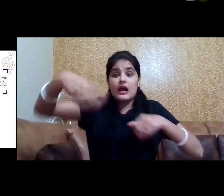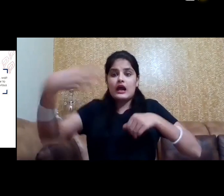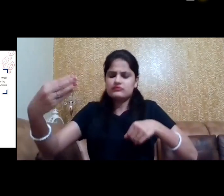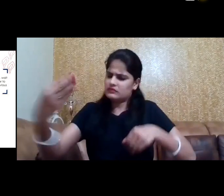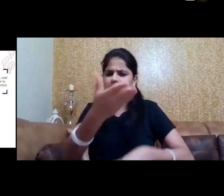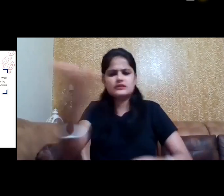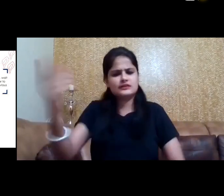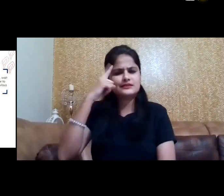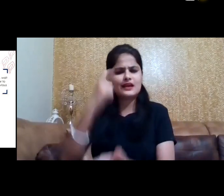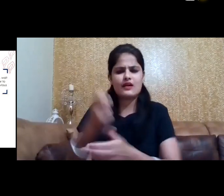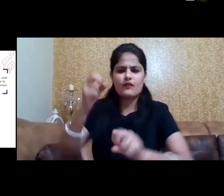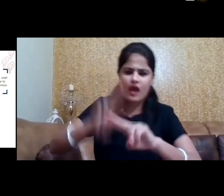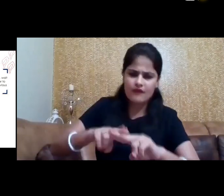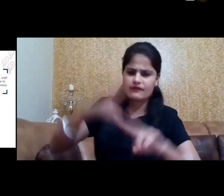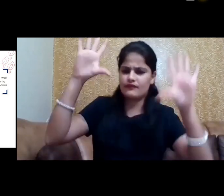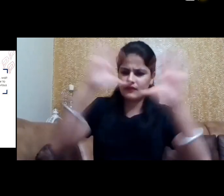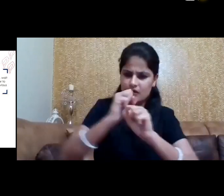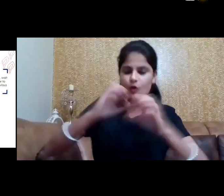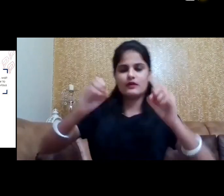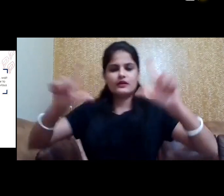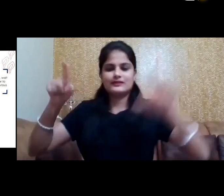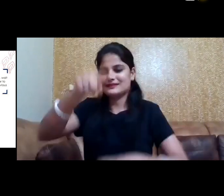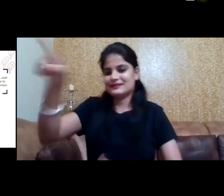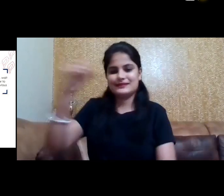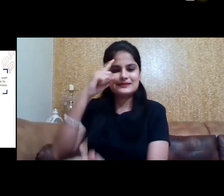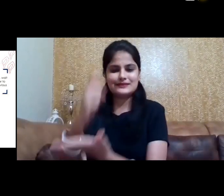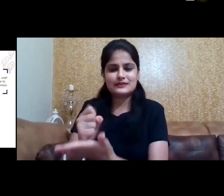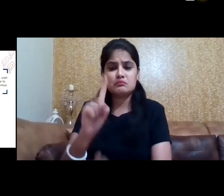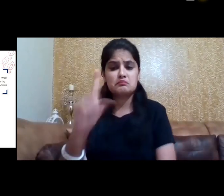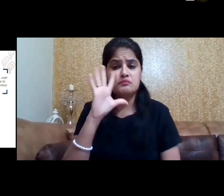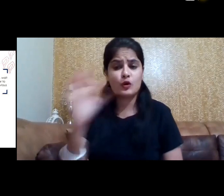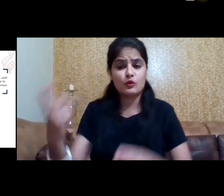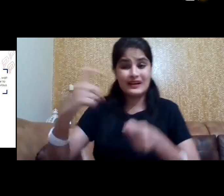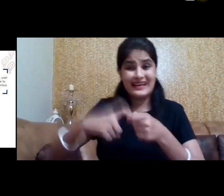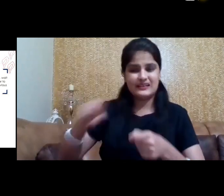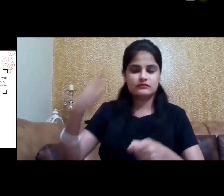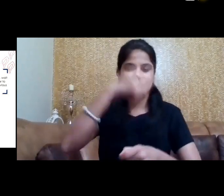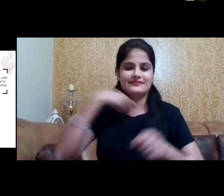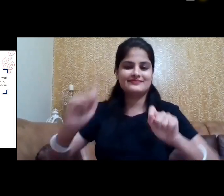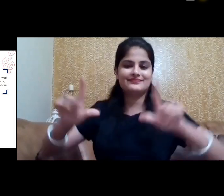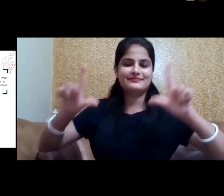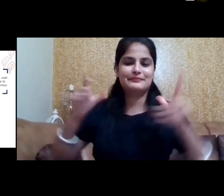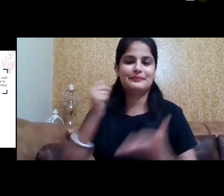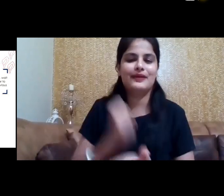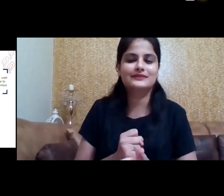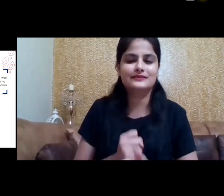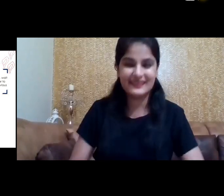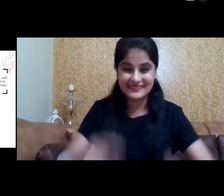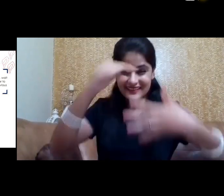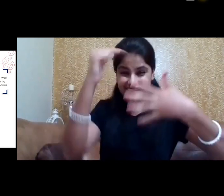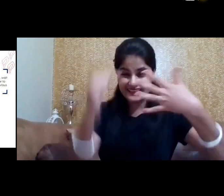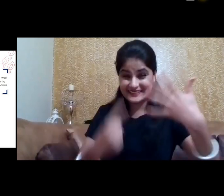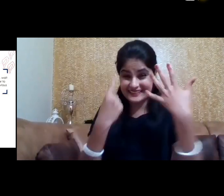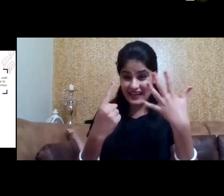an audience member, you are just watching, it's fine. You can decide to have your cameras, you can have them on, or you can have them off. But it's important